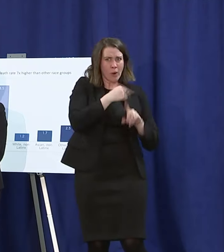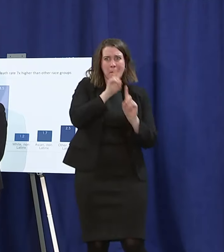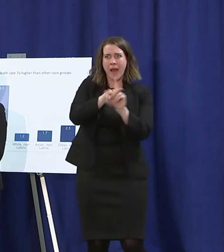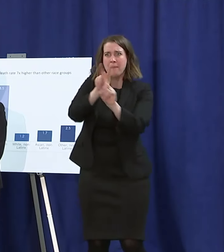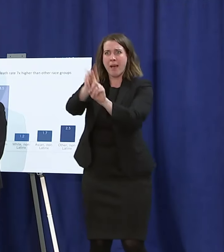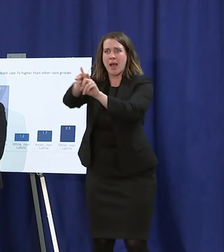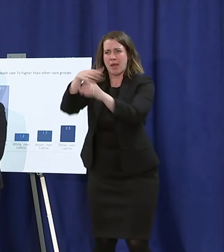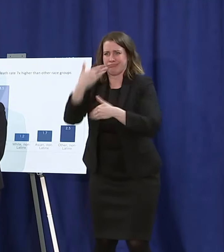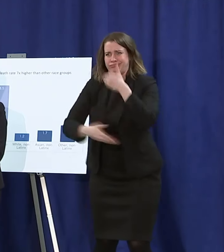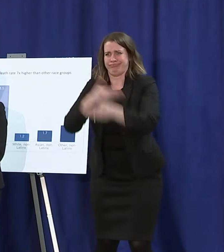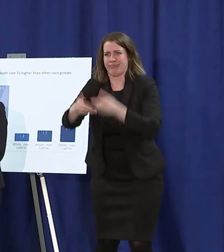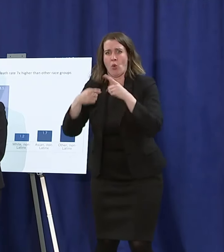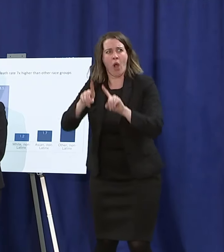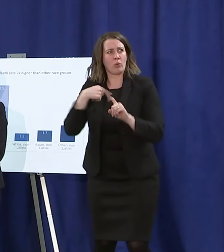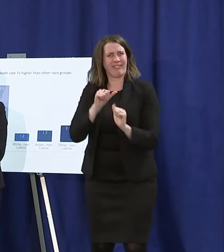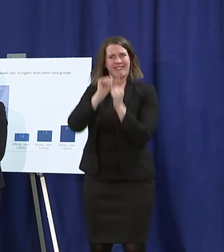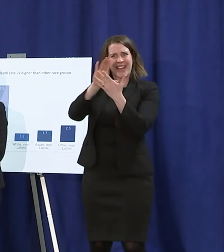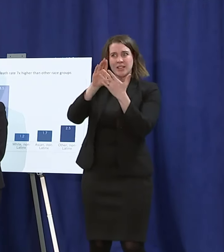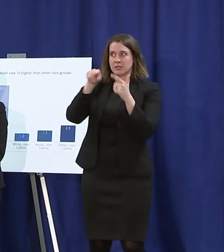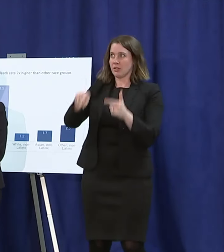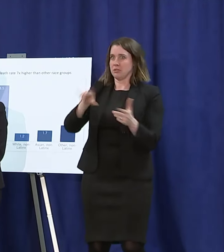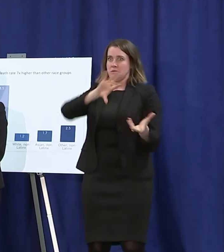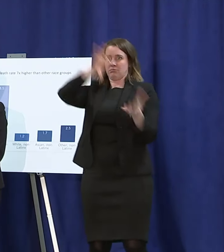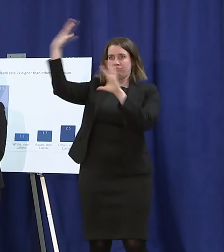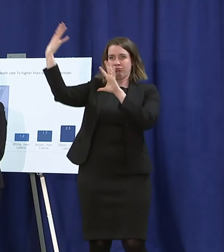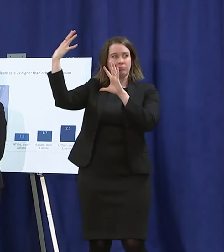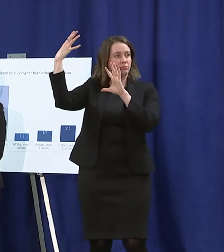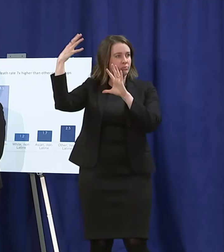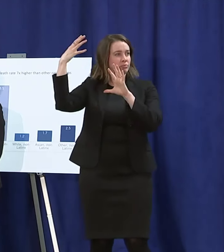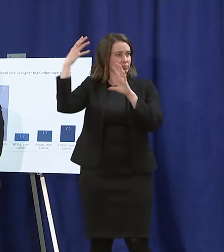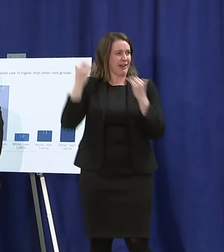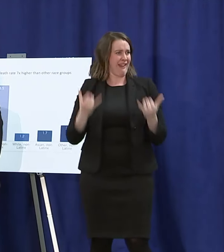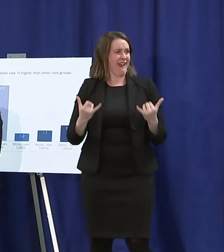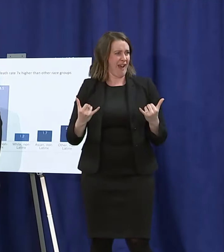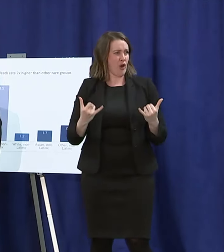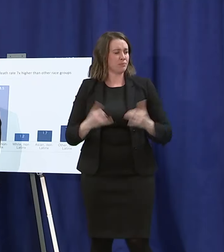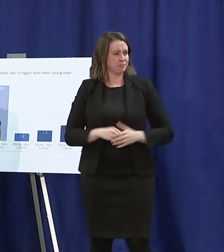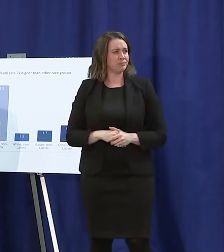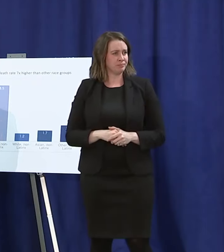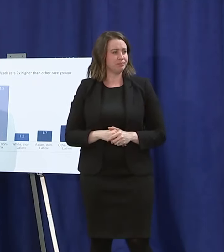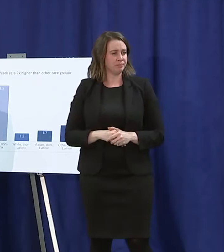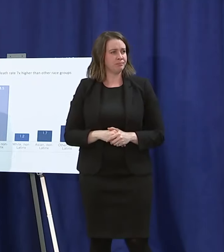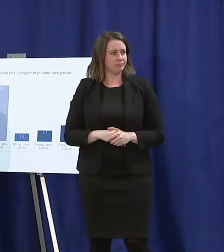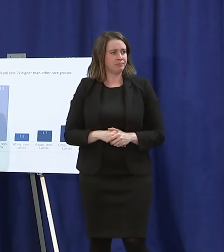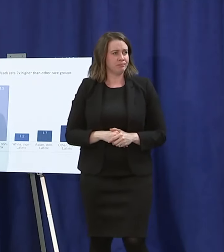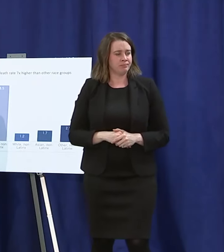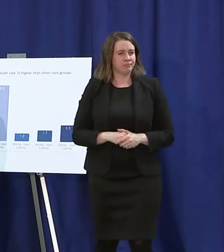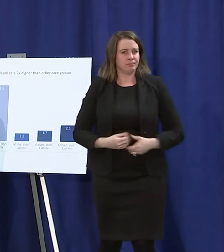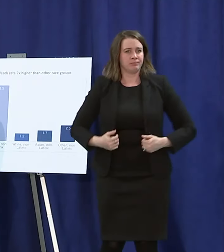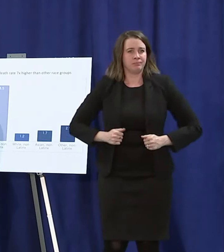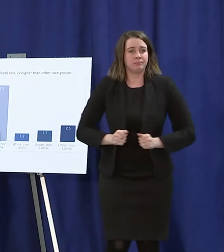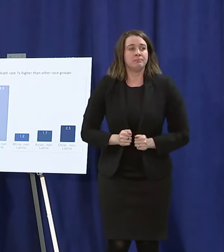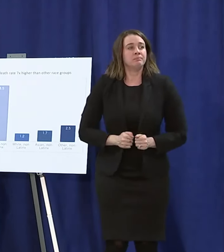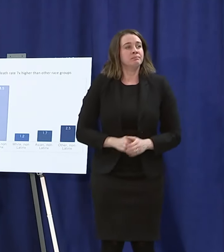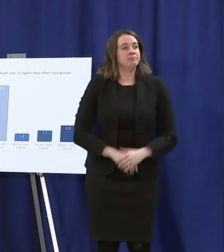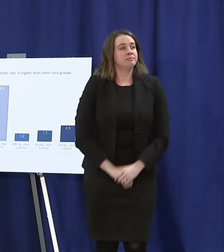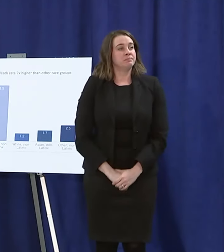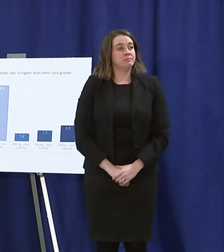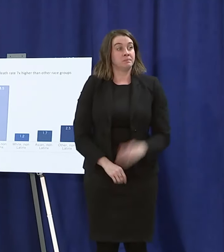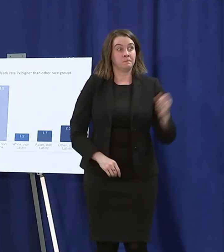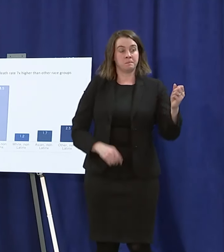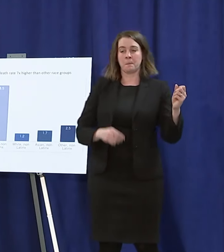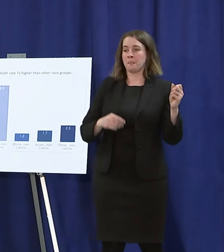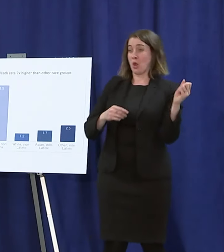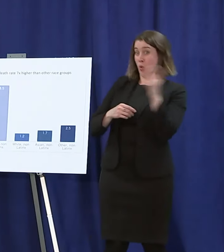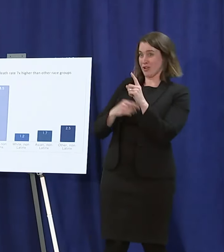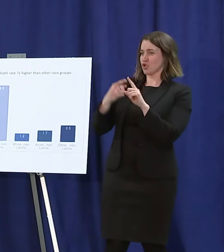are facing, you know, problems of a magnitude that were not even predicted. Question from Politico for